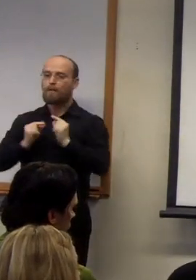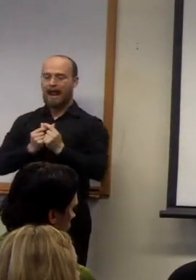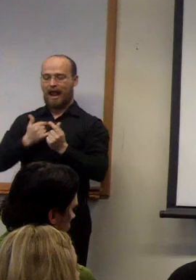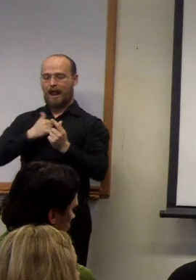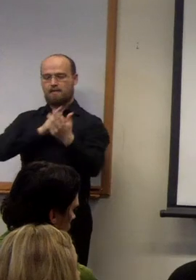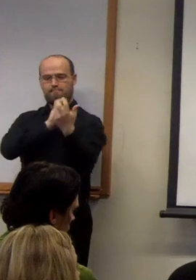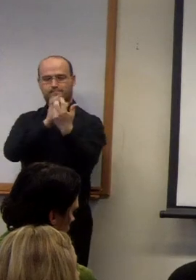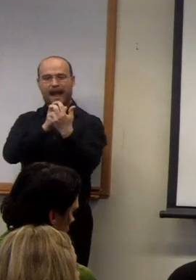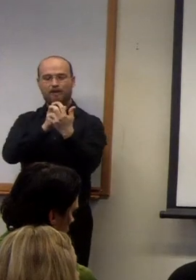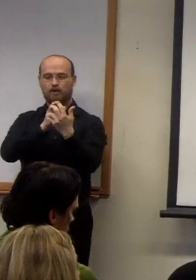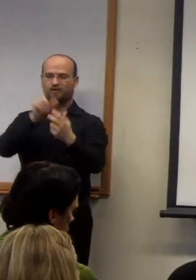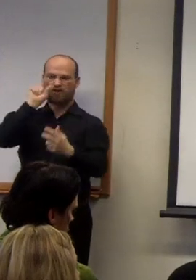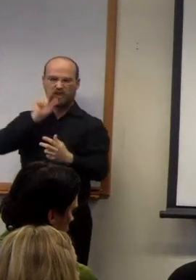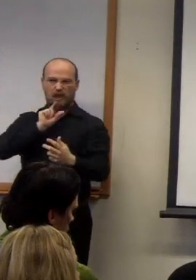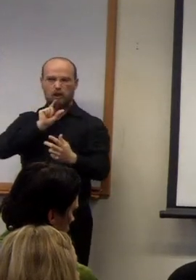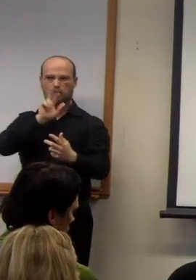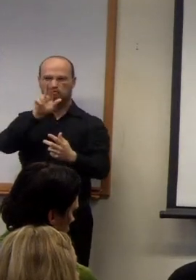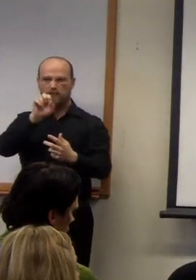racial gender dynamic,